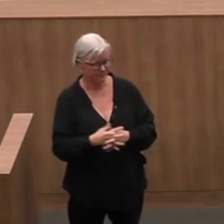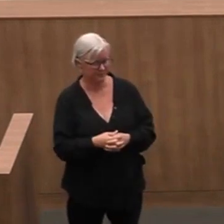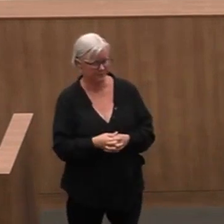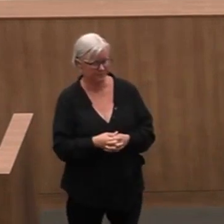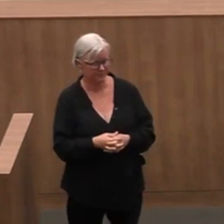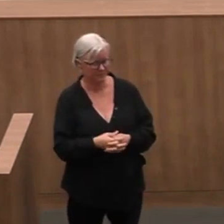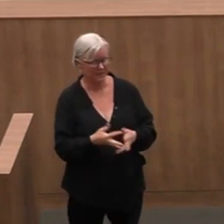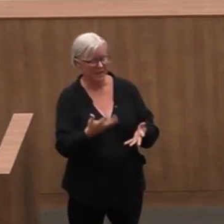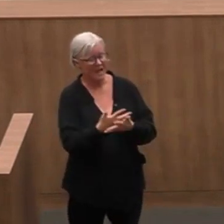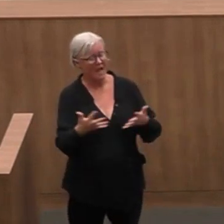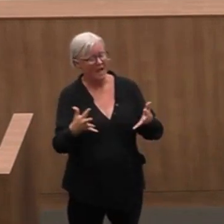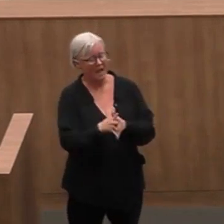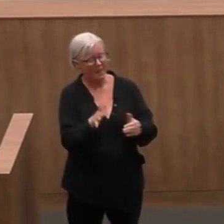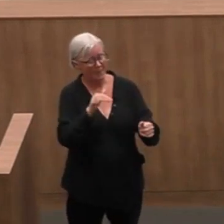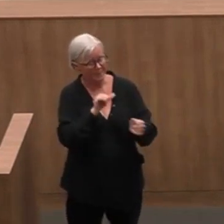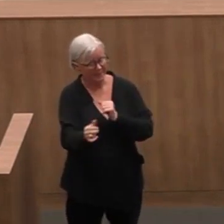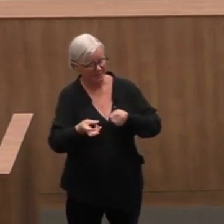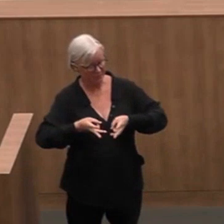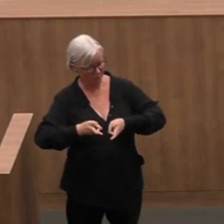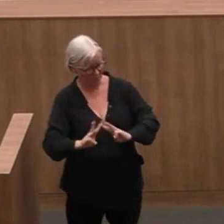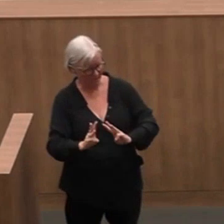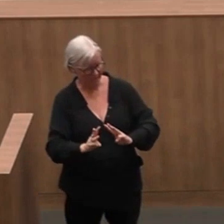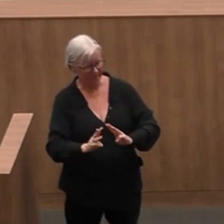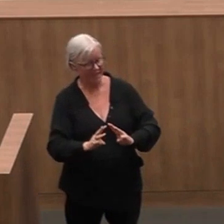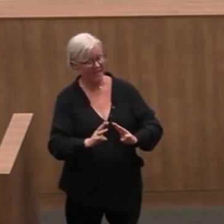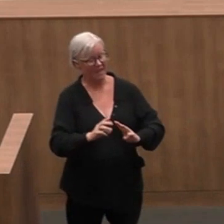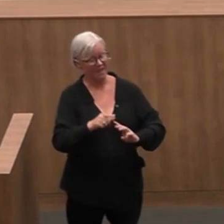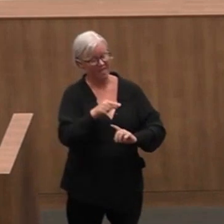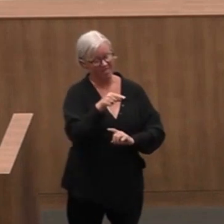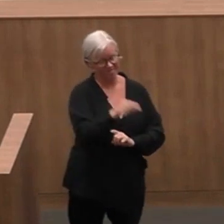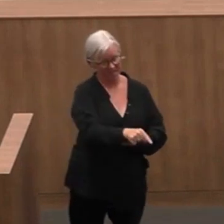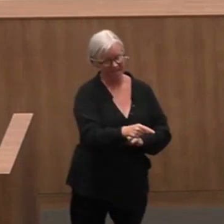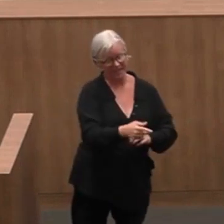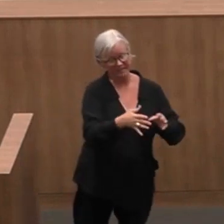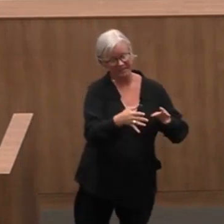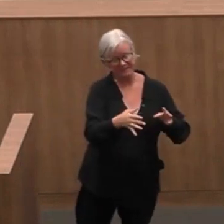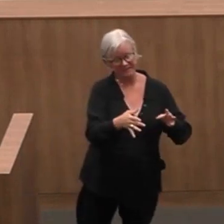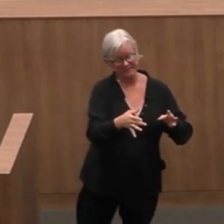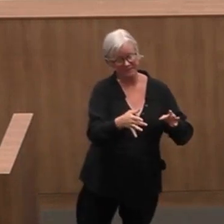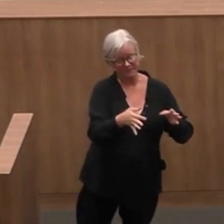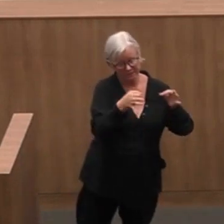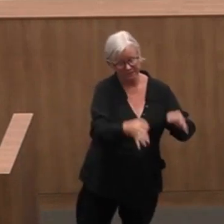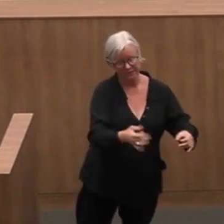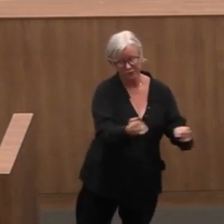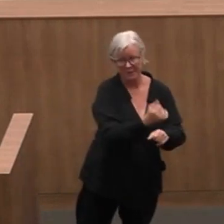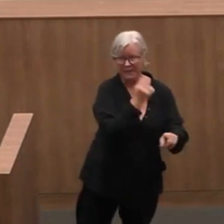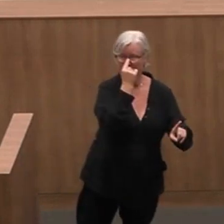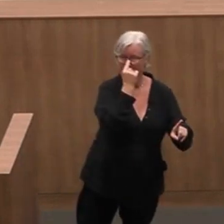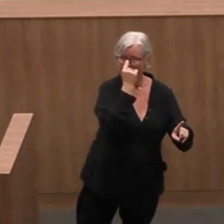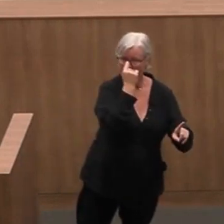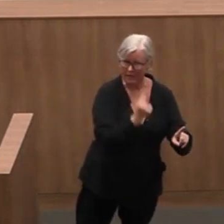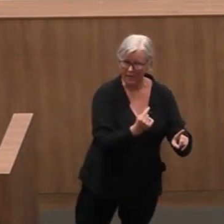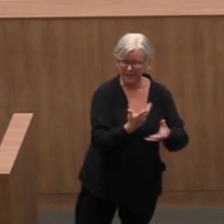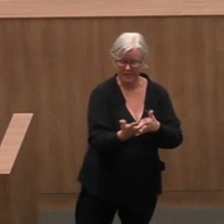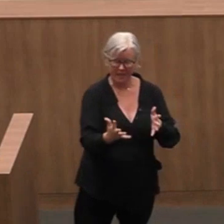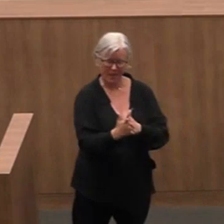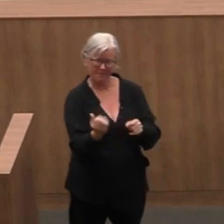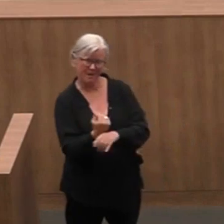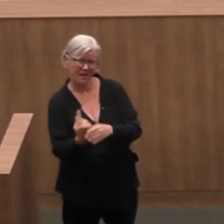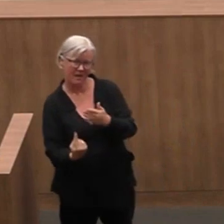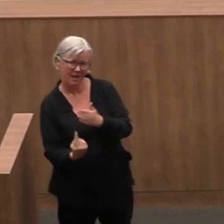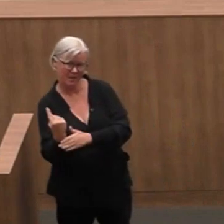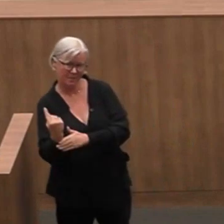the right to supported decision making is upheld in a mental health care setting, even if the person